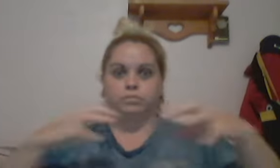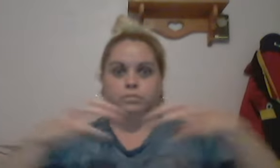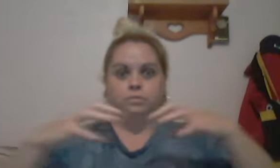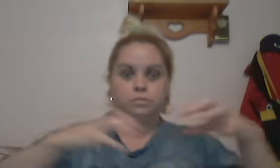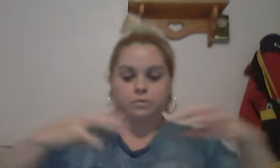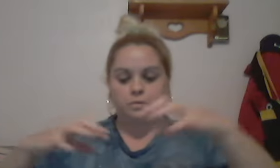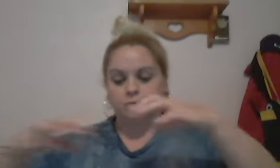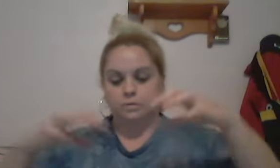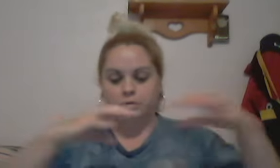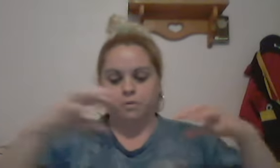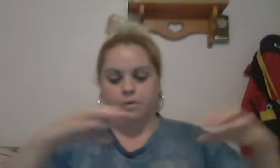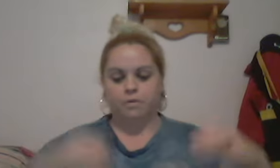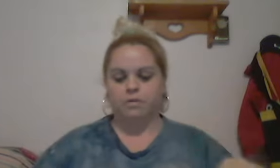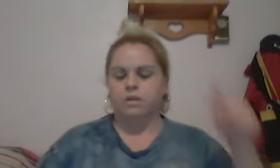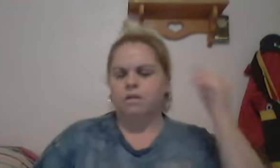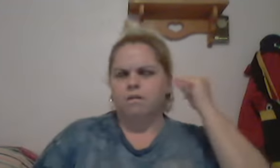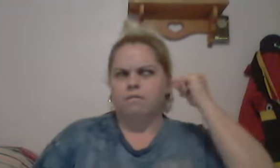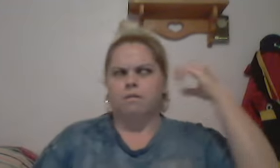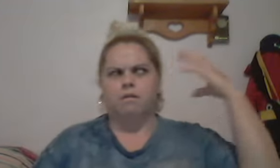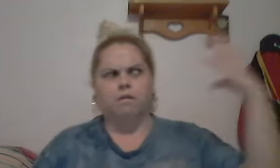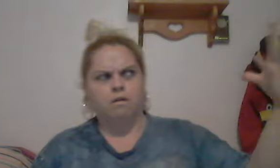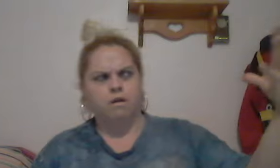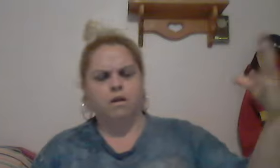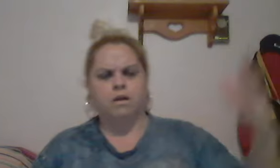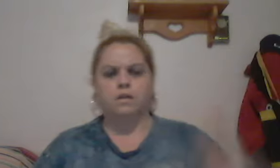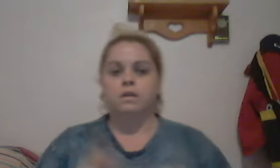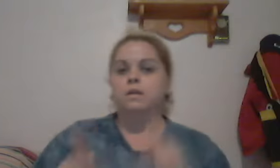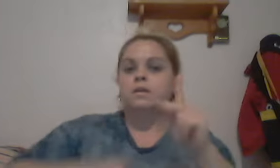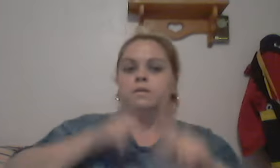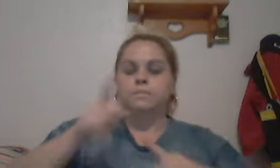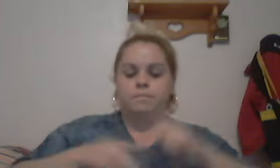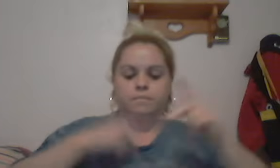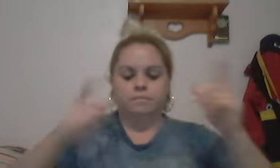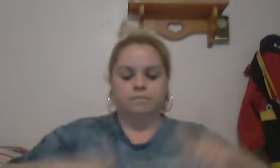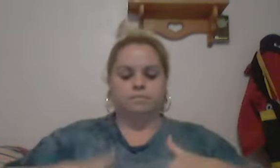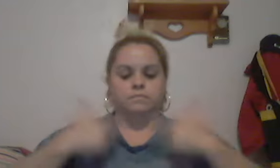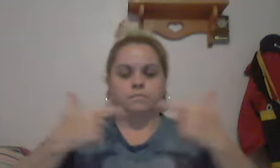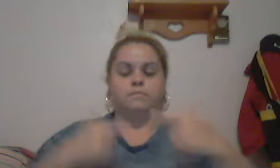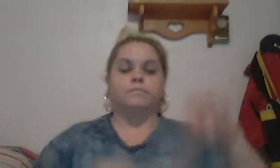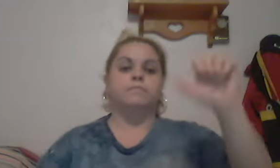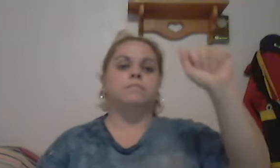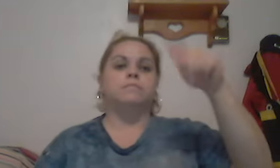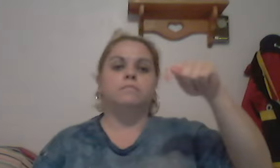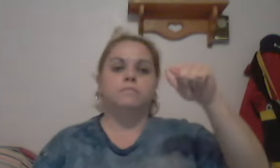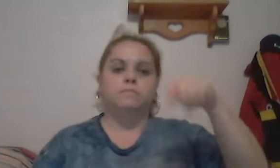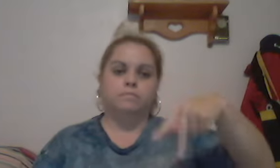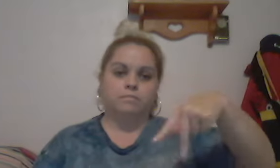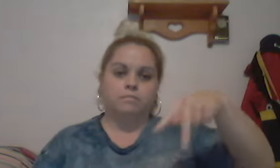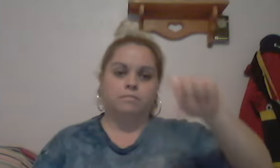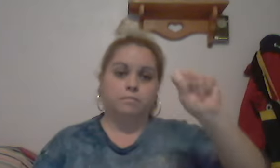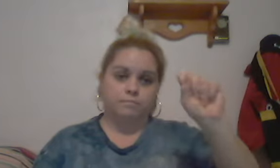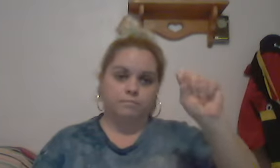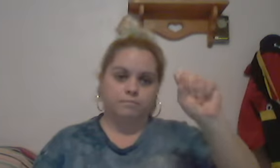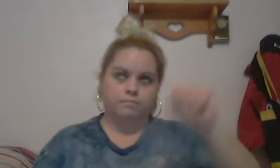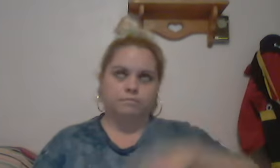what he wanted to say, and it was the other person's turn to respond. This helped slower typists out. The person on the